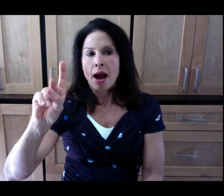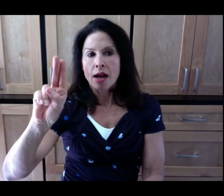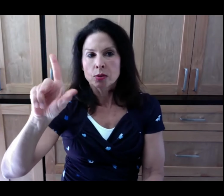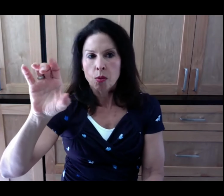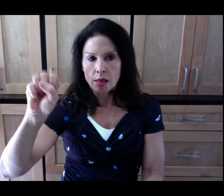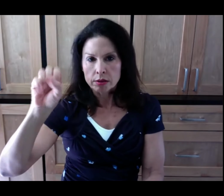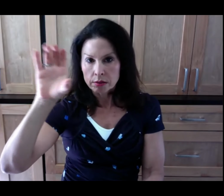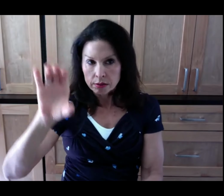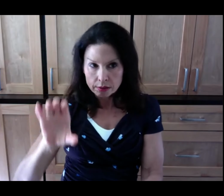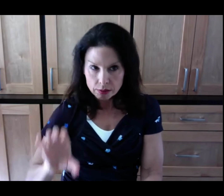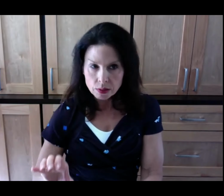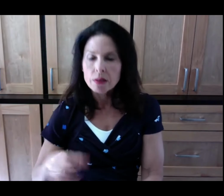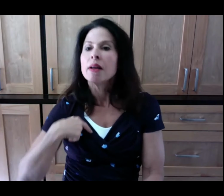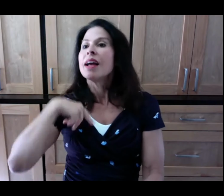you have a few modules.